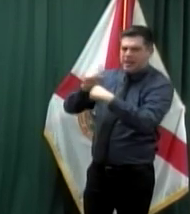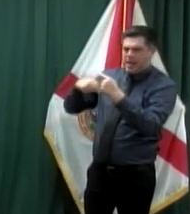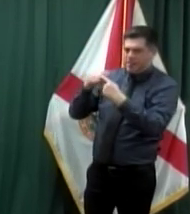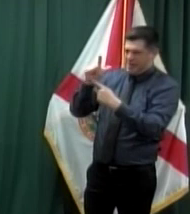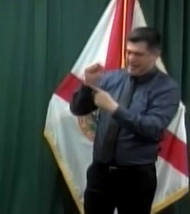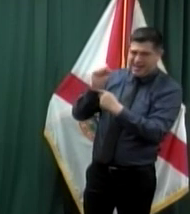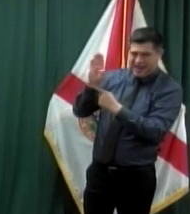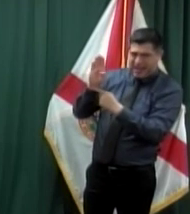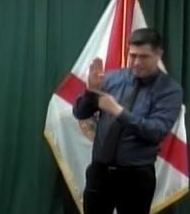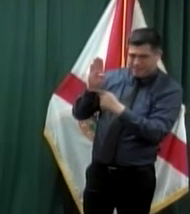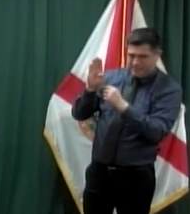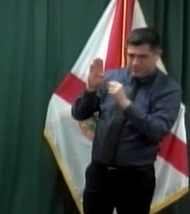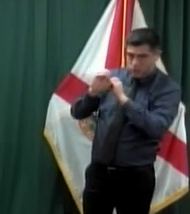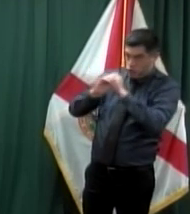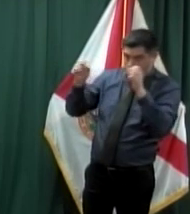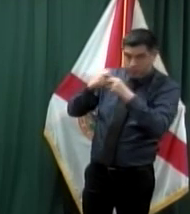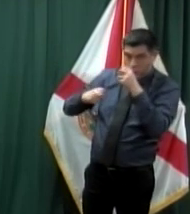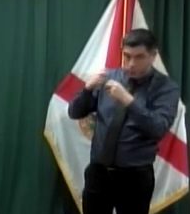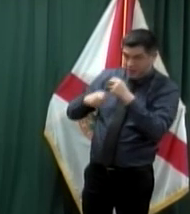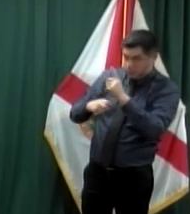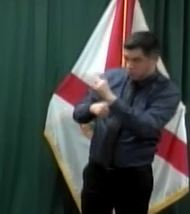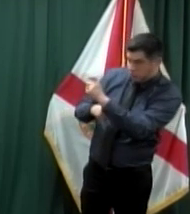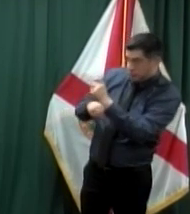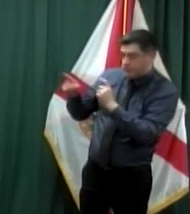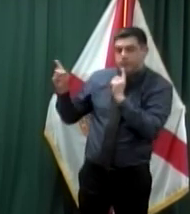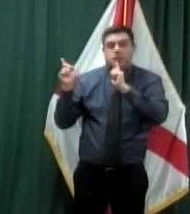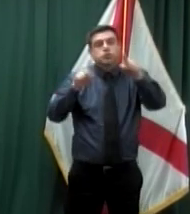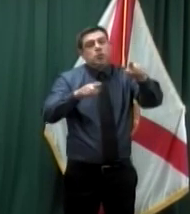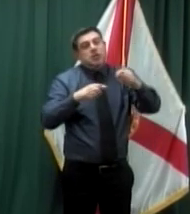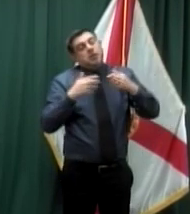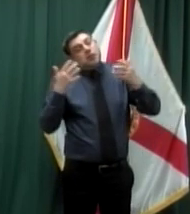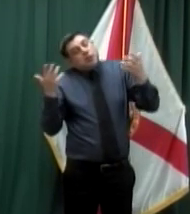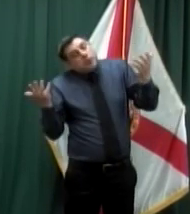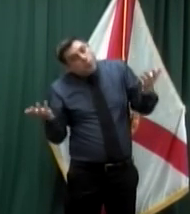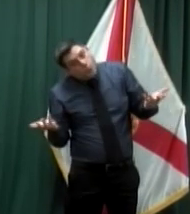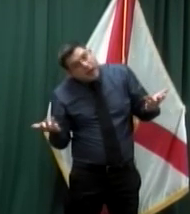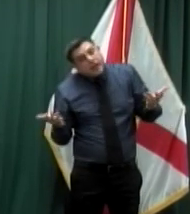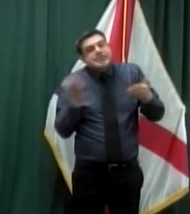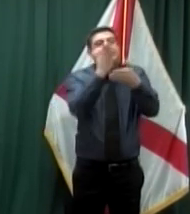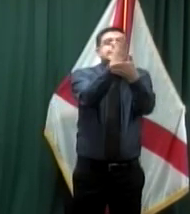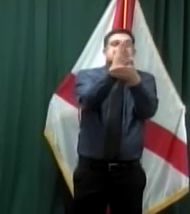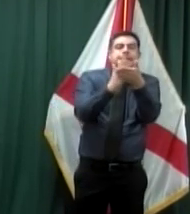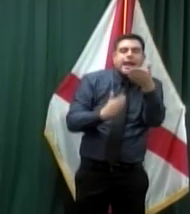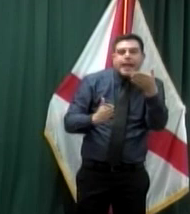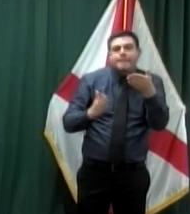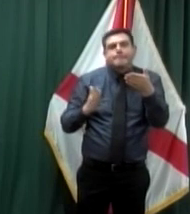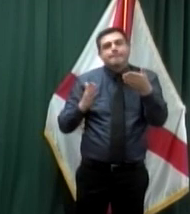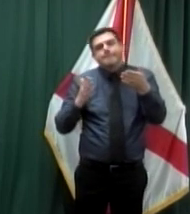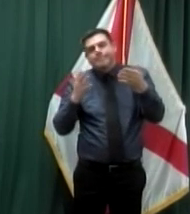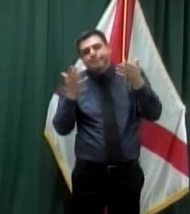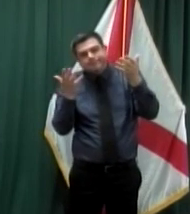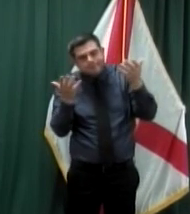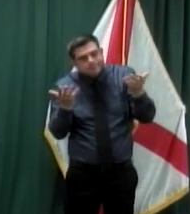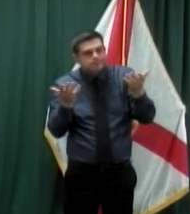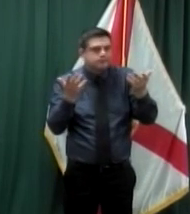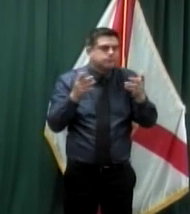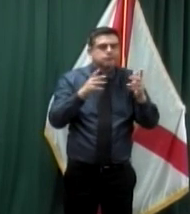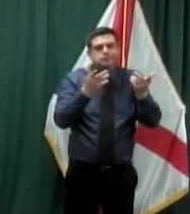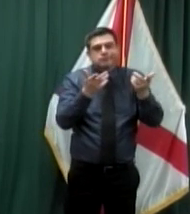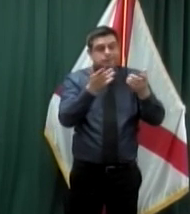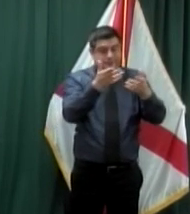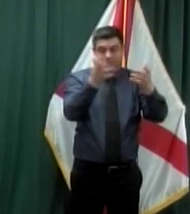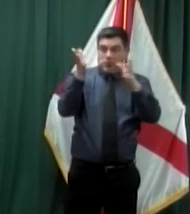are some, I will tell you that some results do come back unreliable. That could be technique. That could be the individual that actually took the